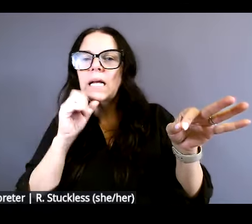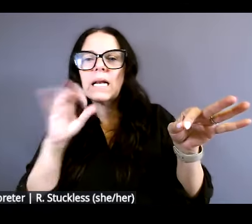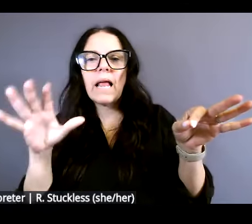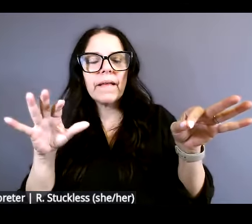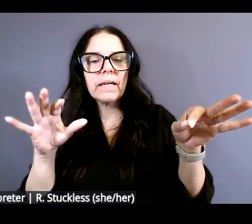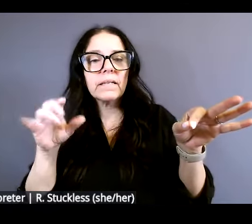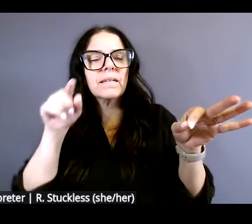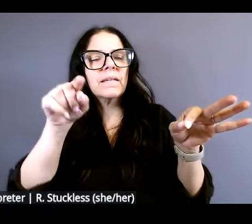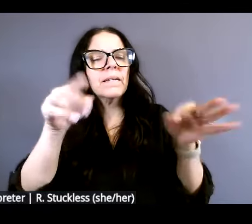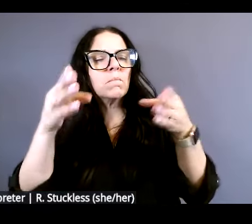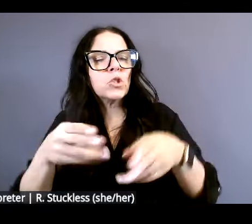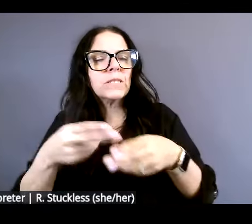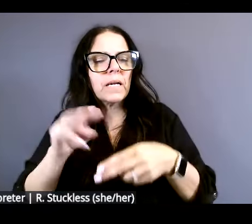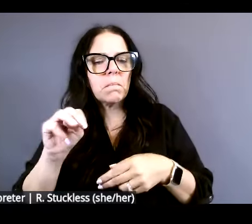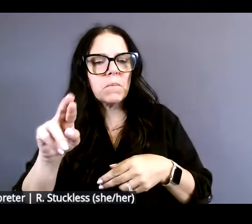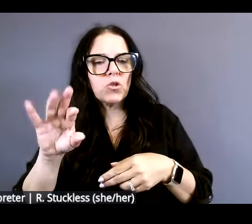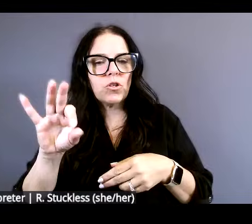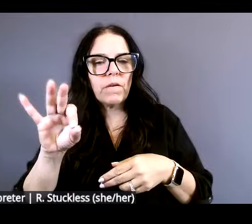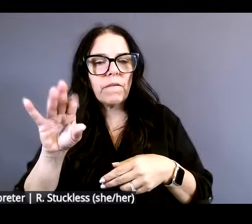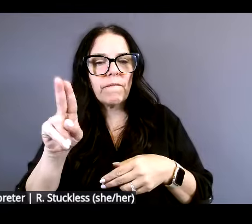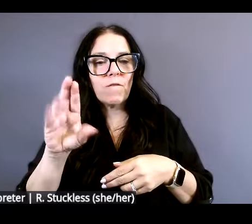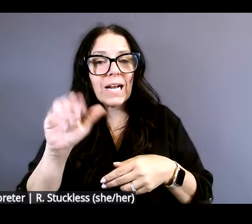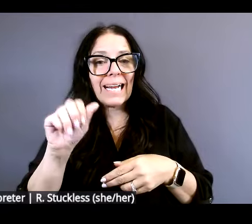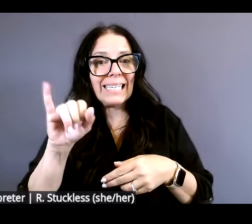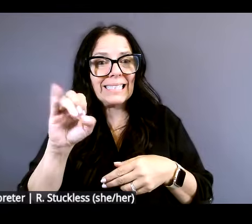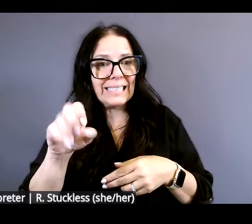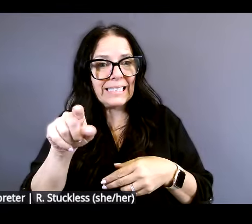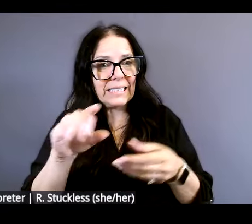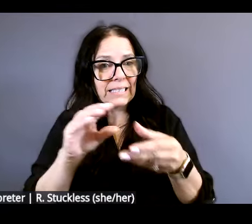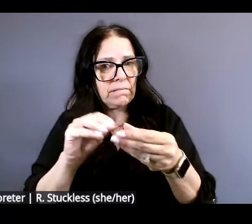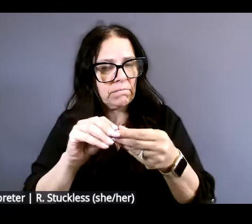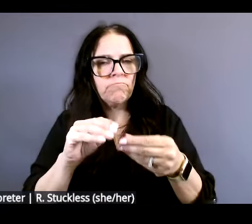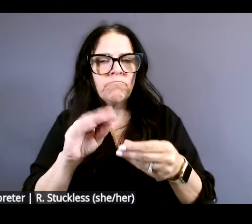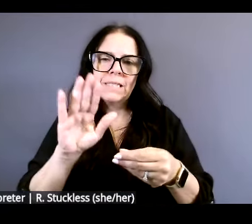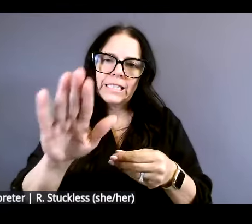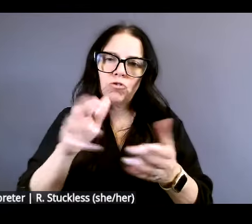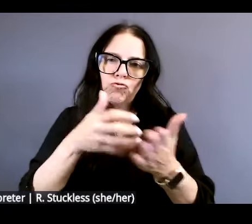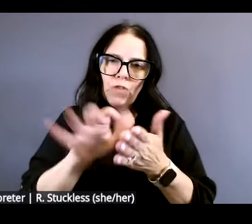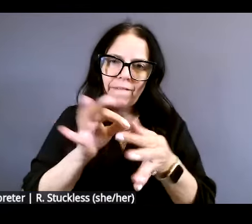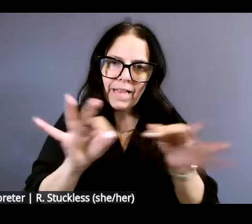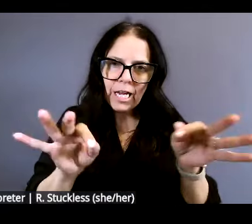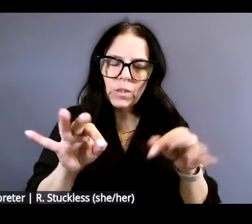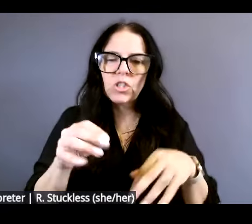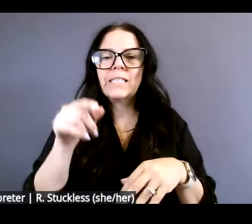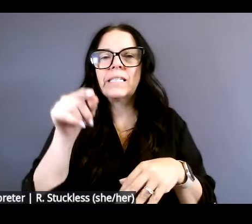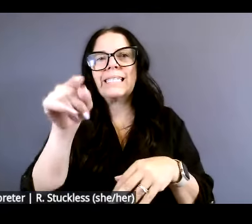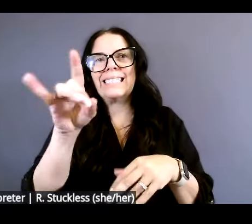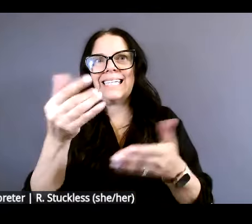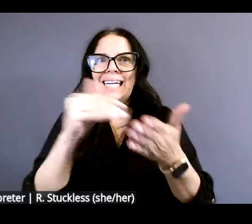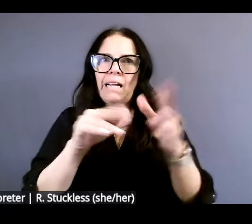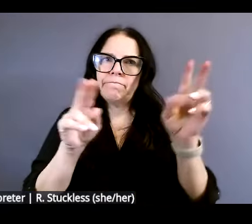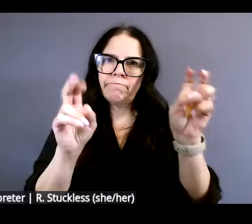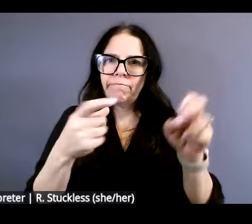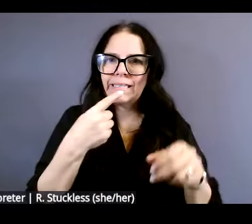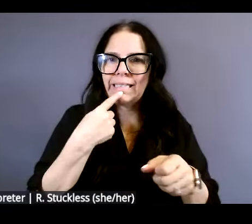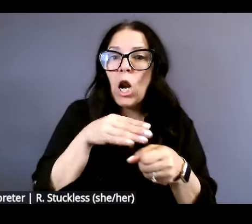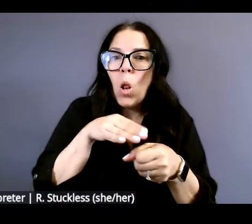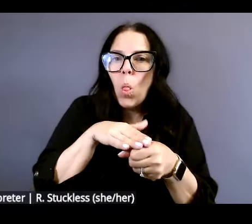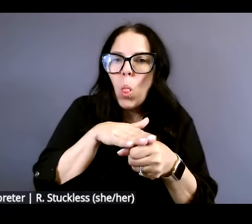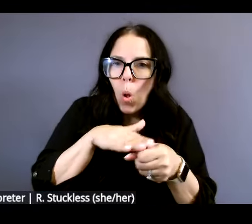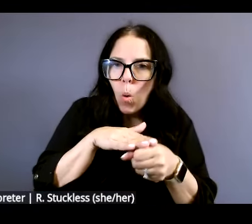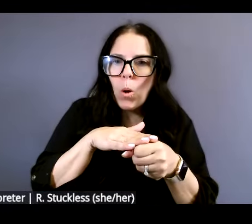Fracassi was referring to his draft language at the meeting and again read the phrase, quote, "local public school district classrooms," close